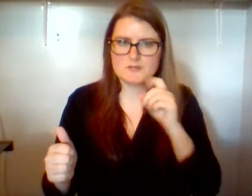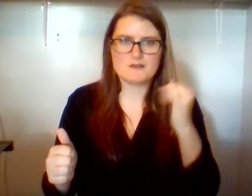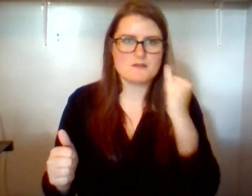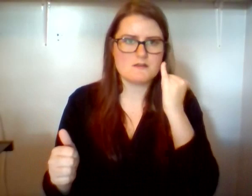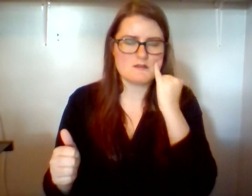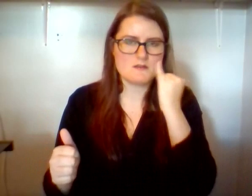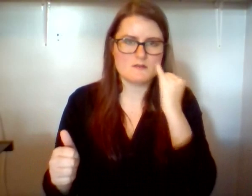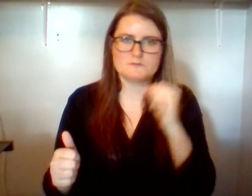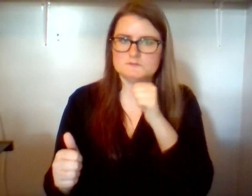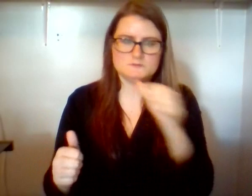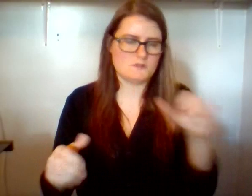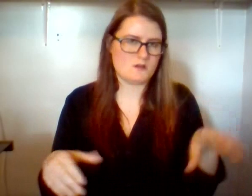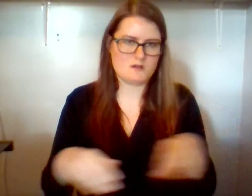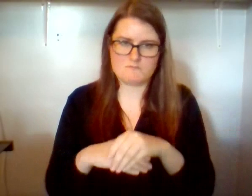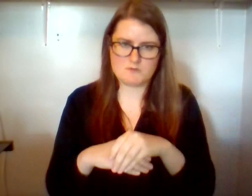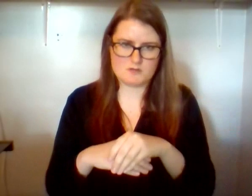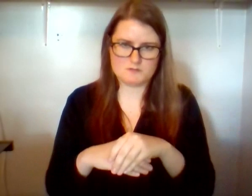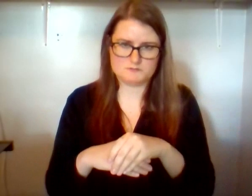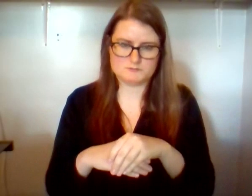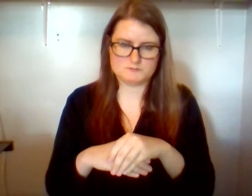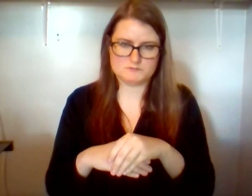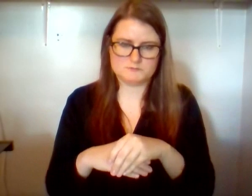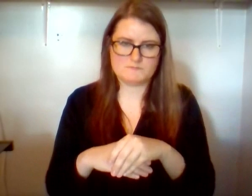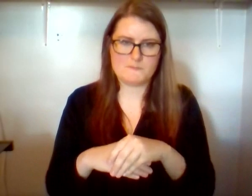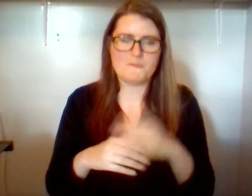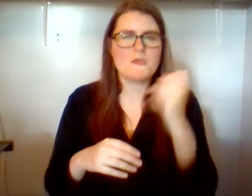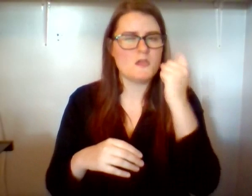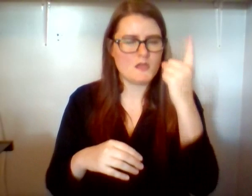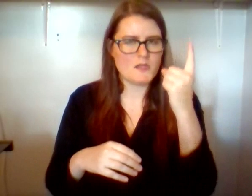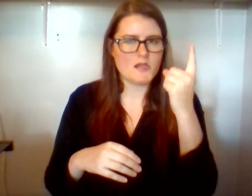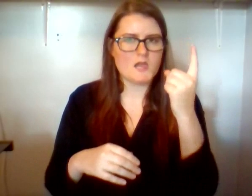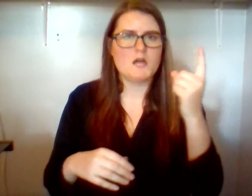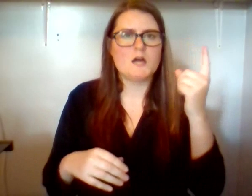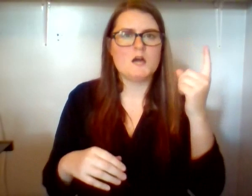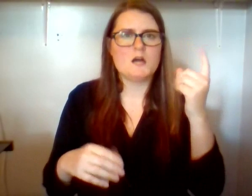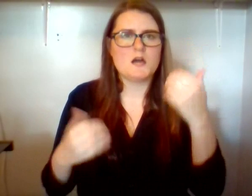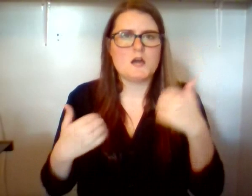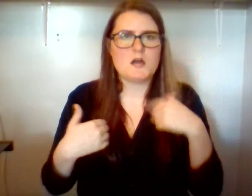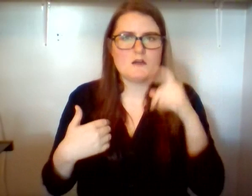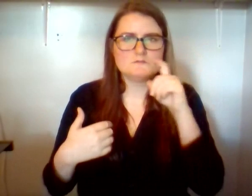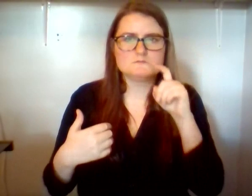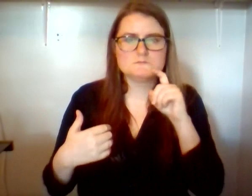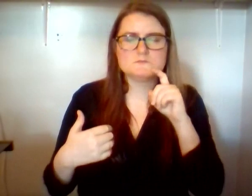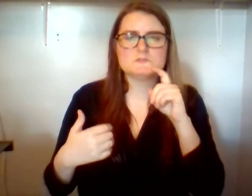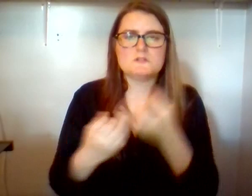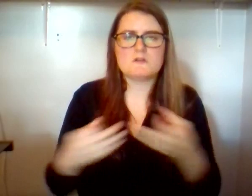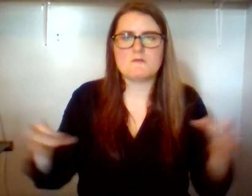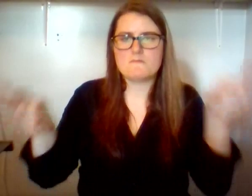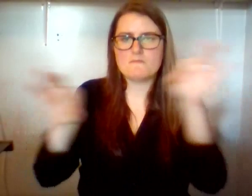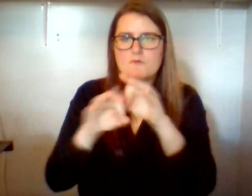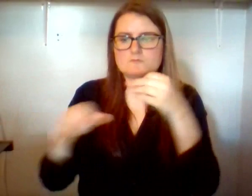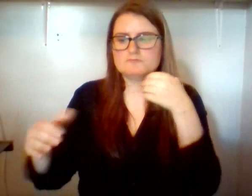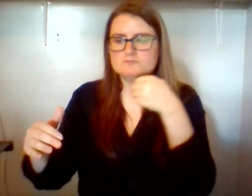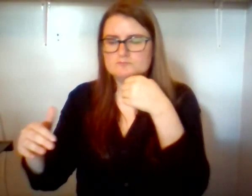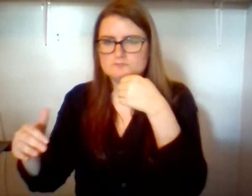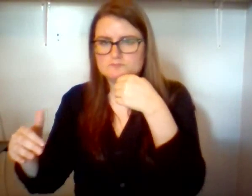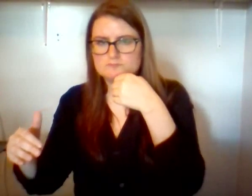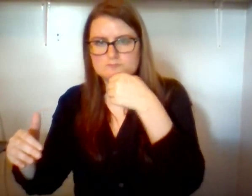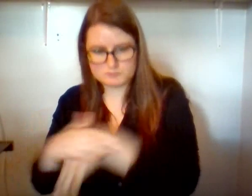that it's not just for having babies. It's got other deeper personal satisfaction reasons that God put it